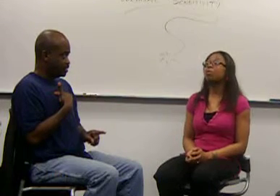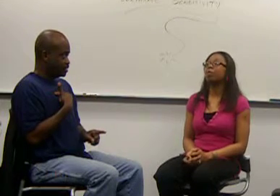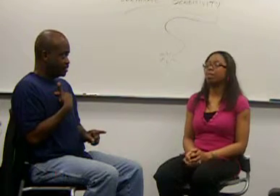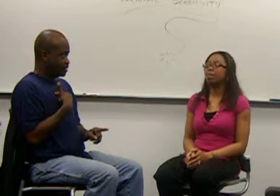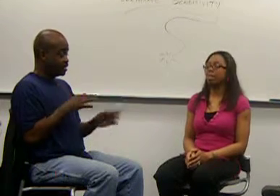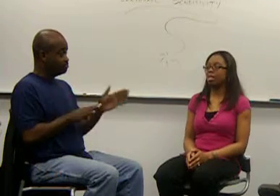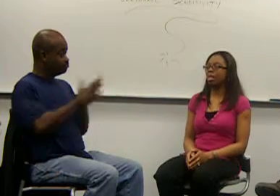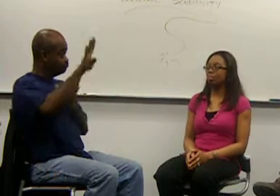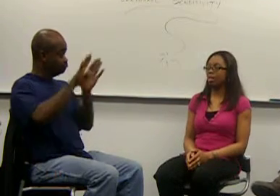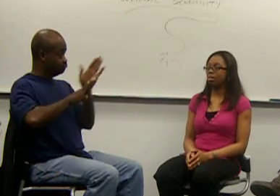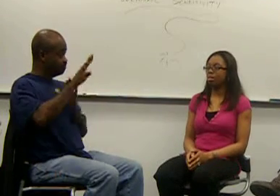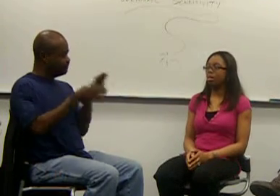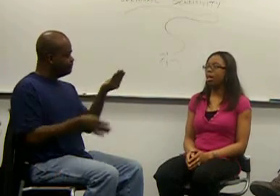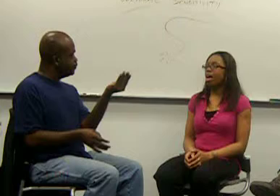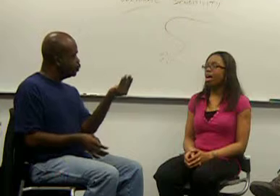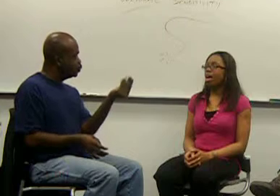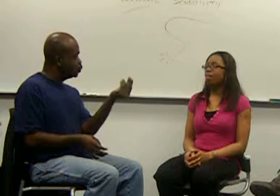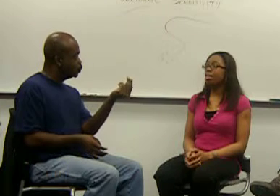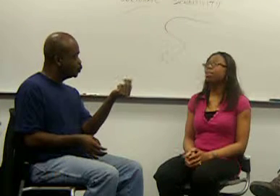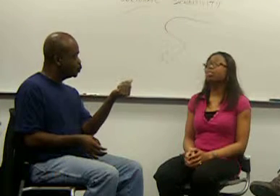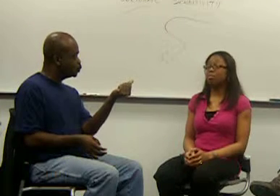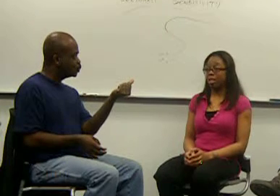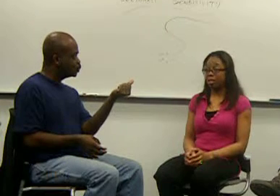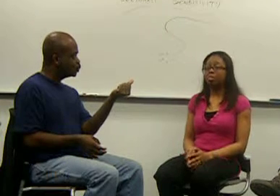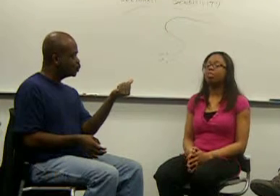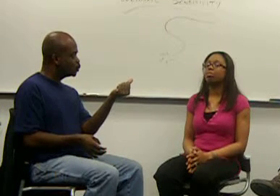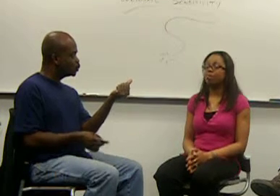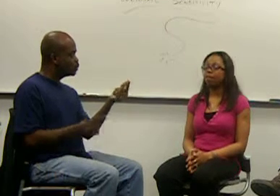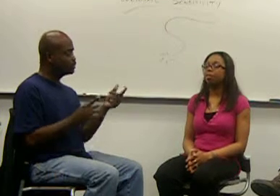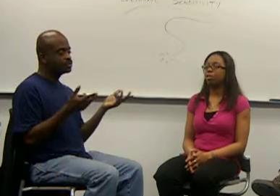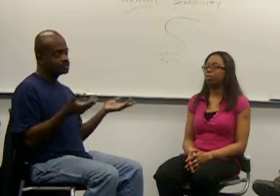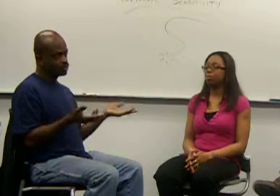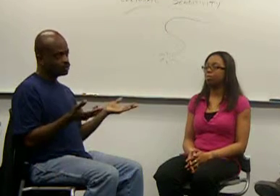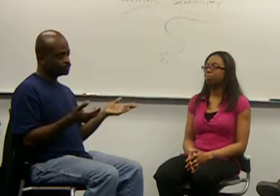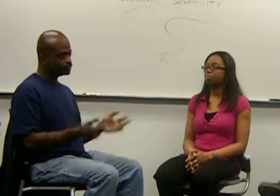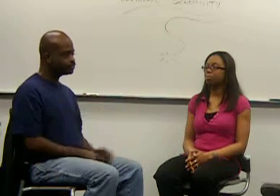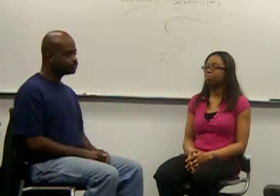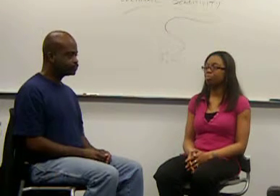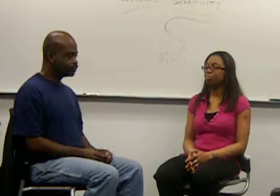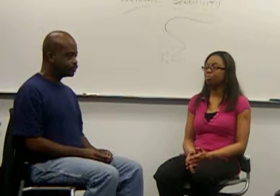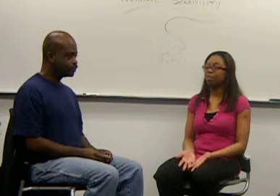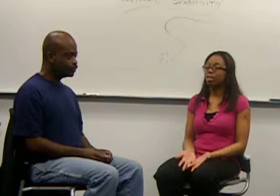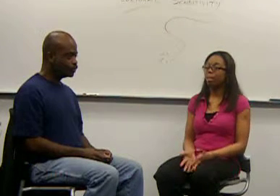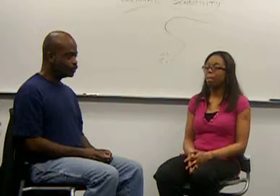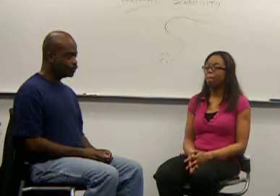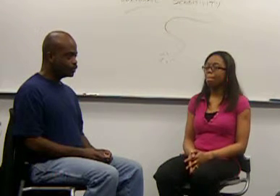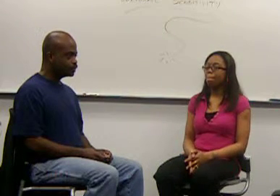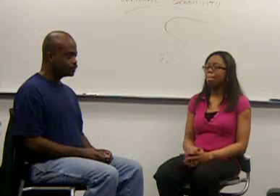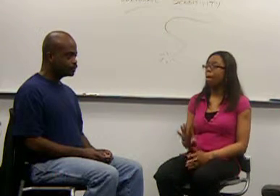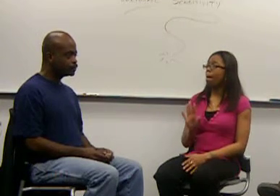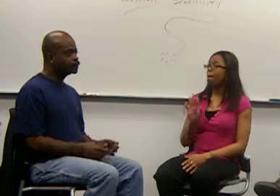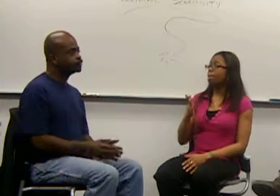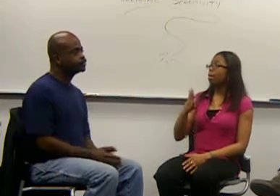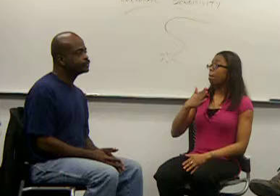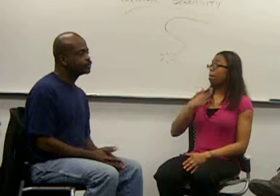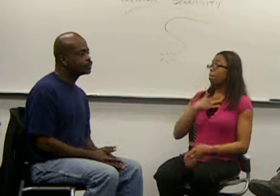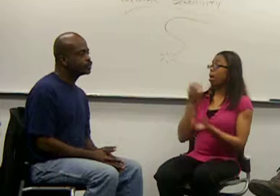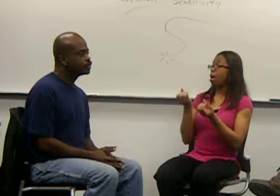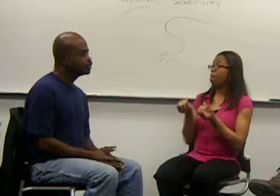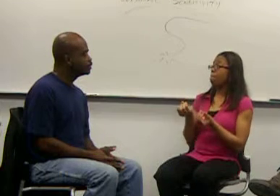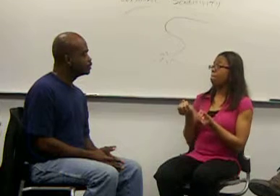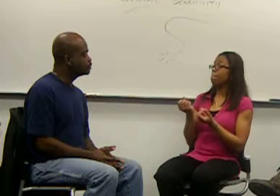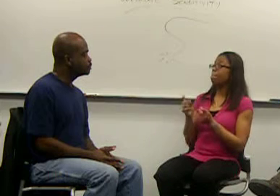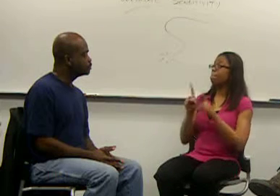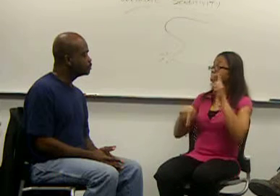very few of them look like me. That's developed. It's very few. In my multicultural class, we